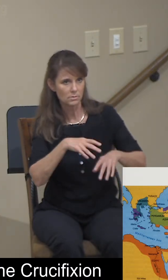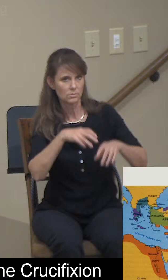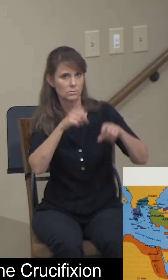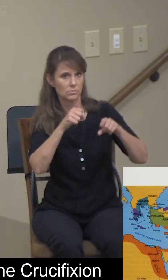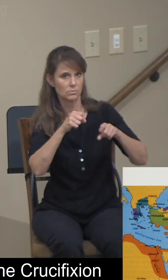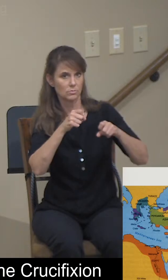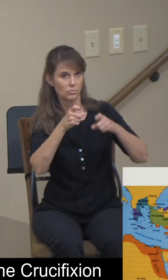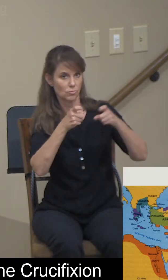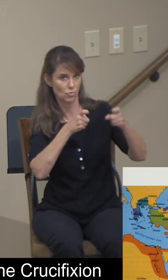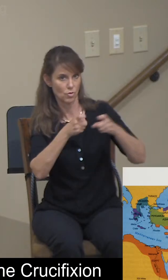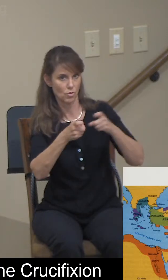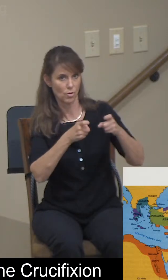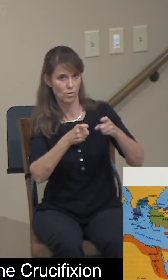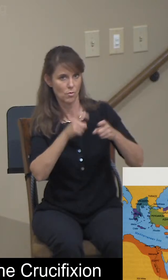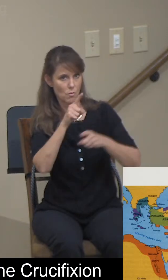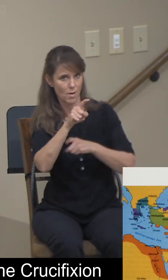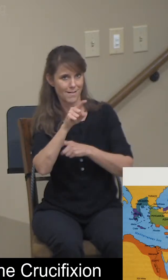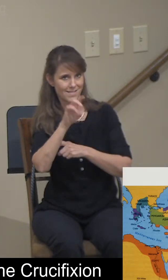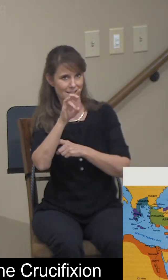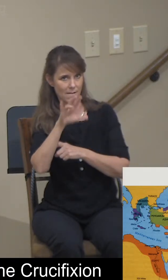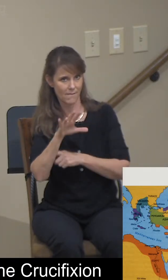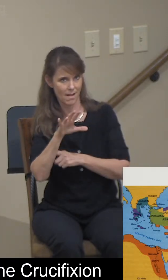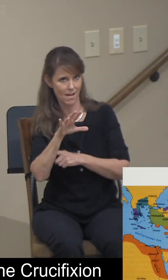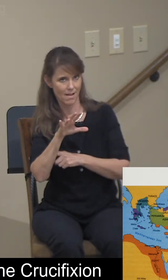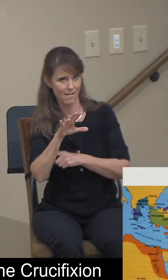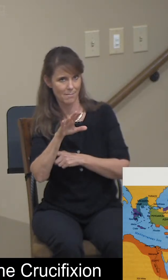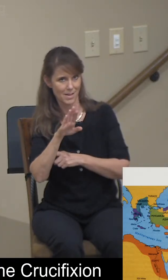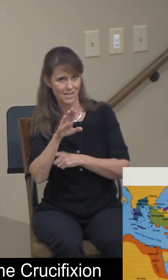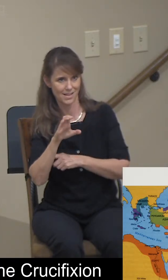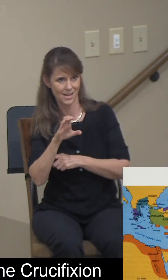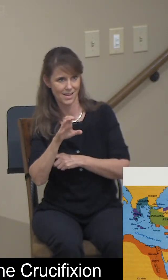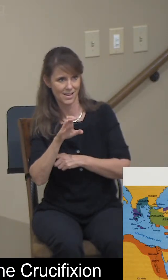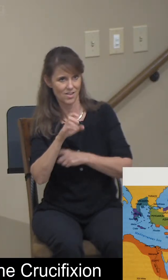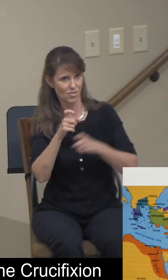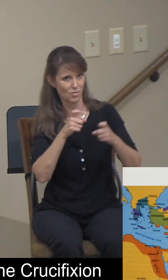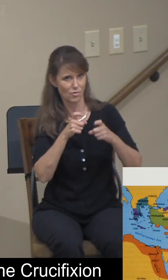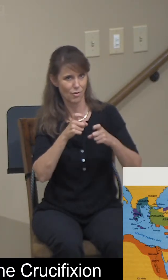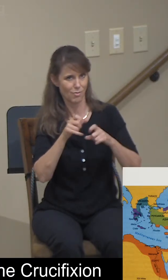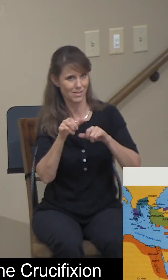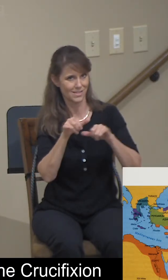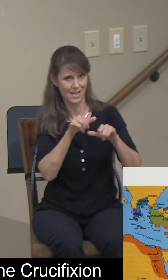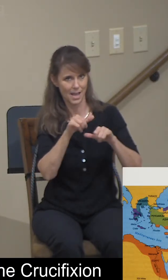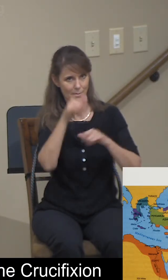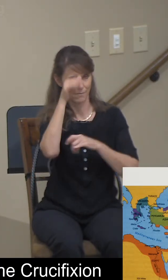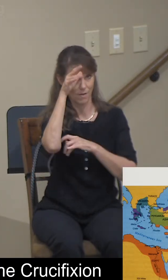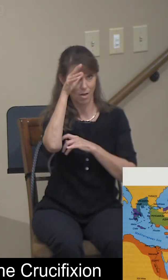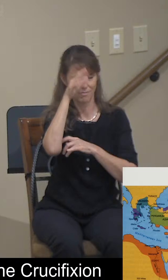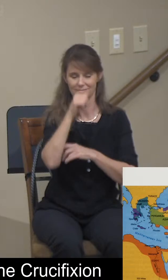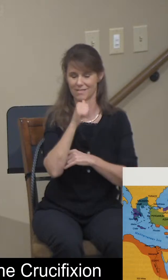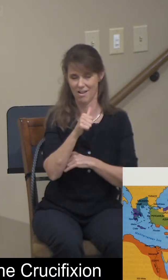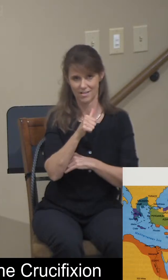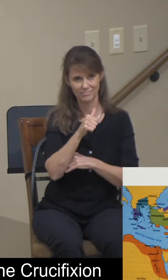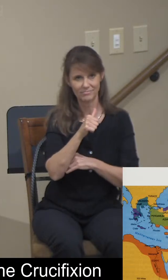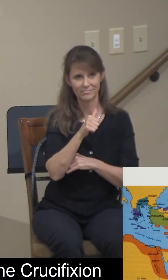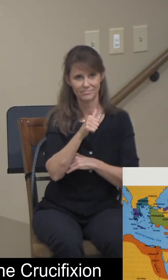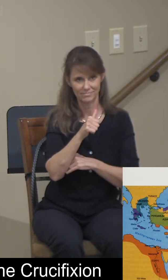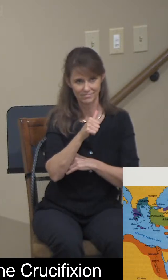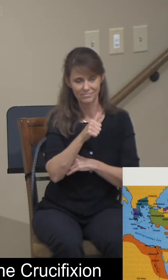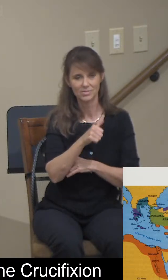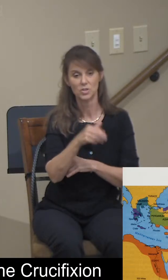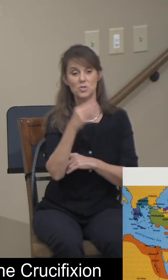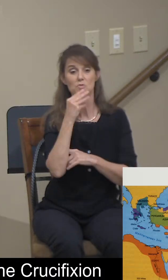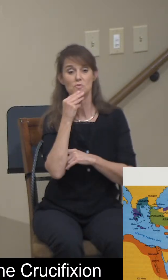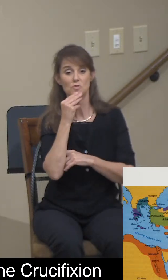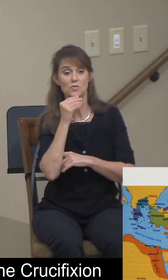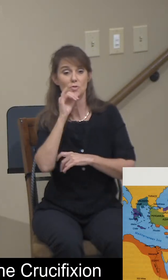in 175 BC, does not share his father's light-handed approach to Jewish culture. Jews in this period are